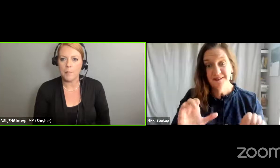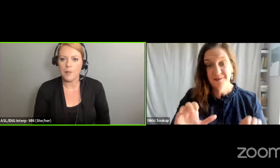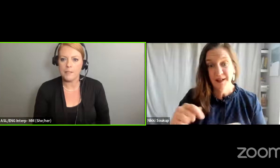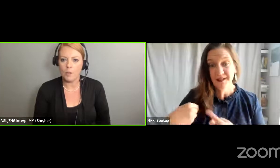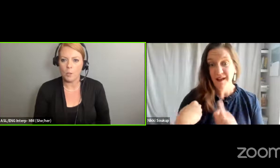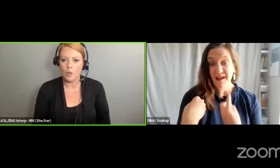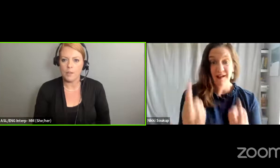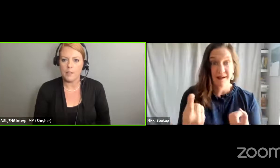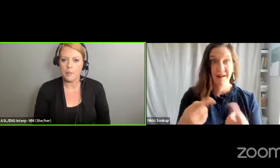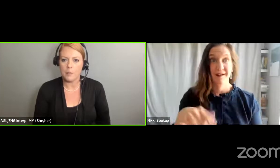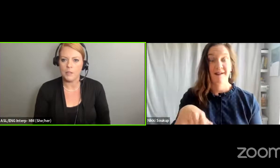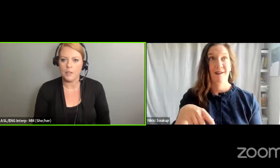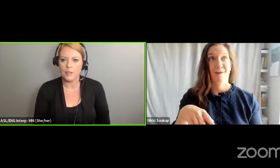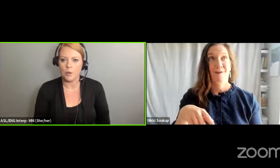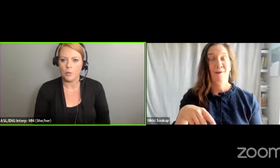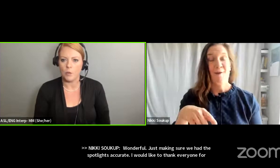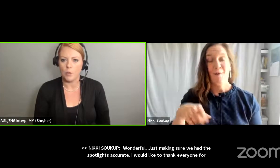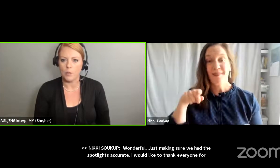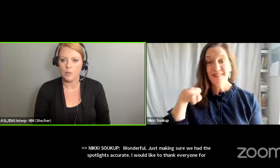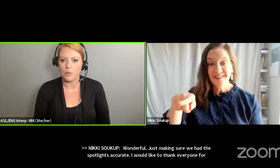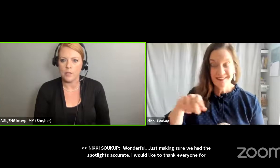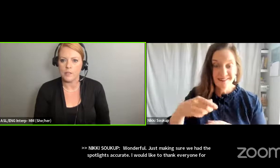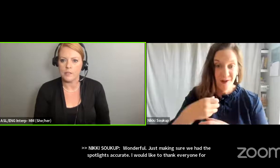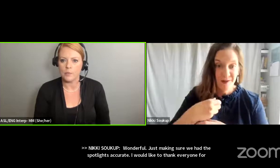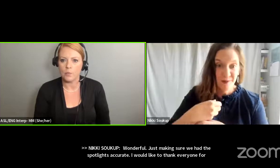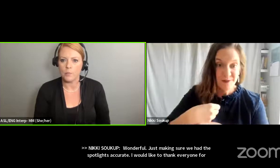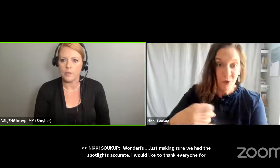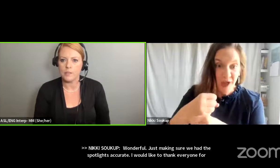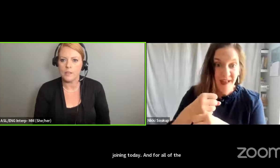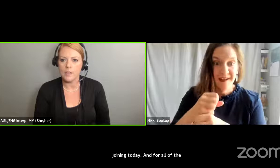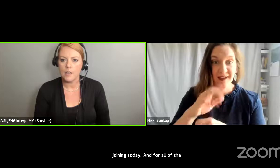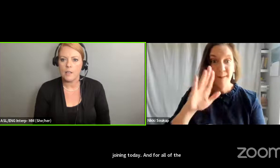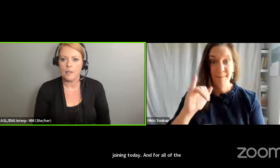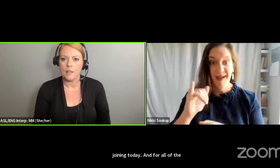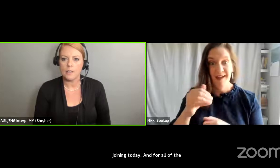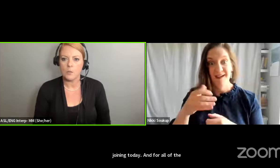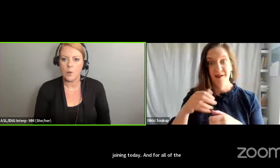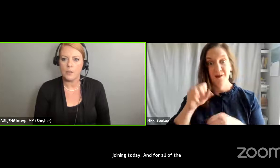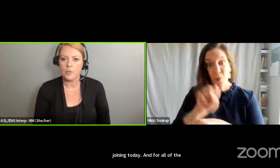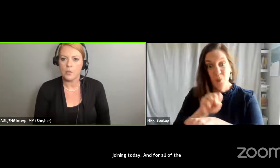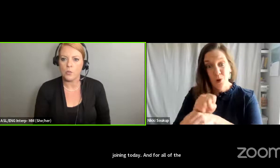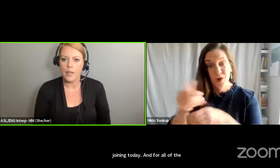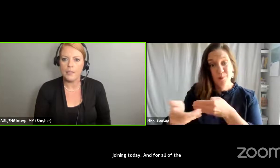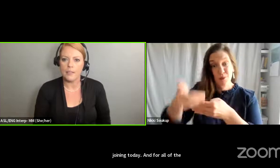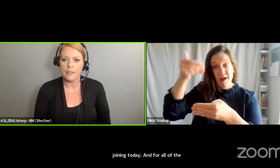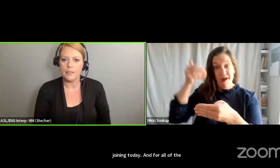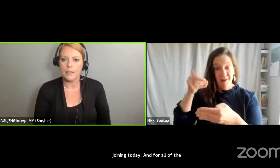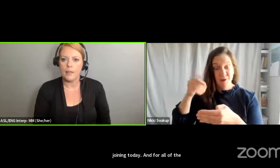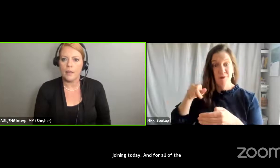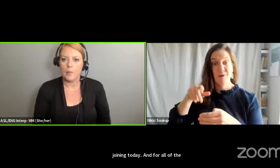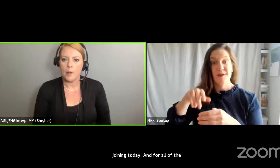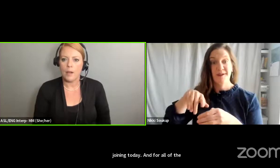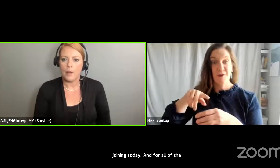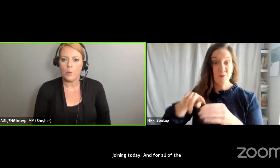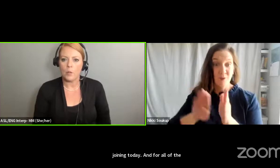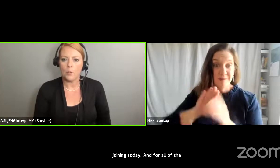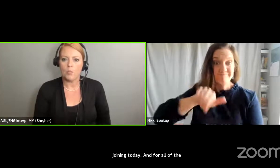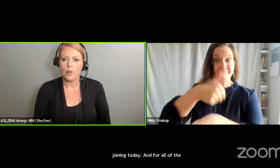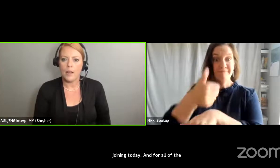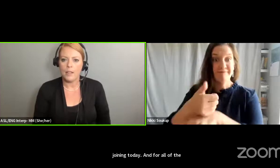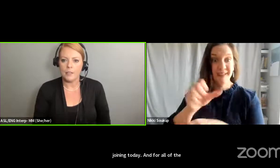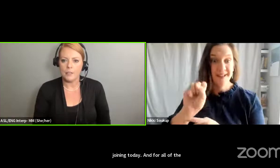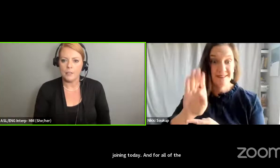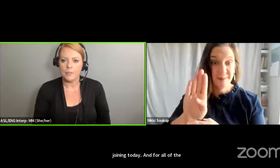of the amazing work that has been done over the course of the last several months. This was created by